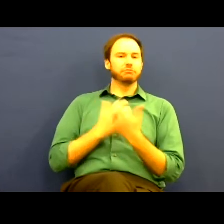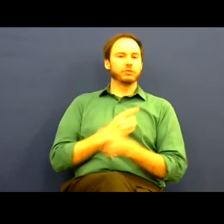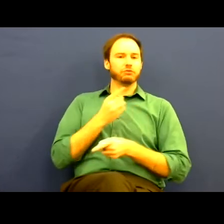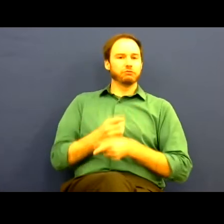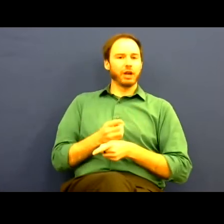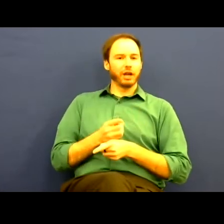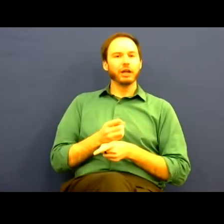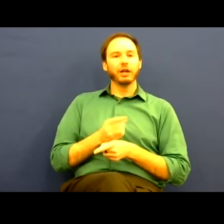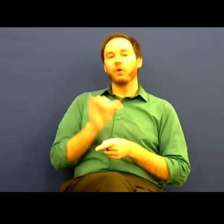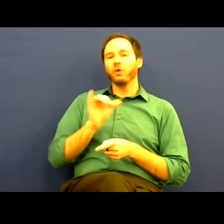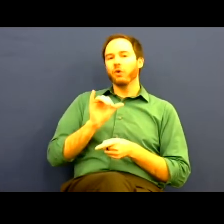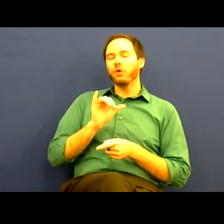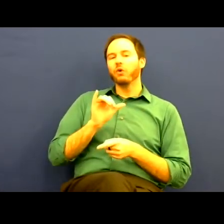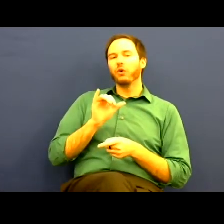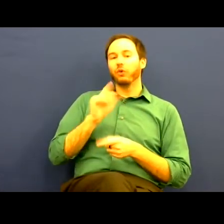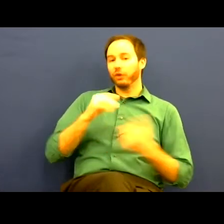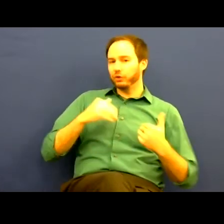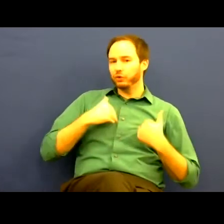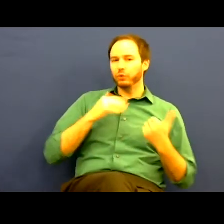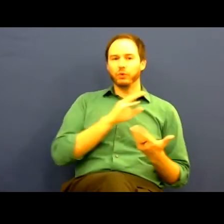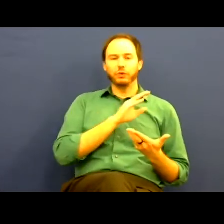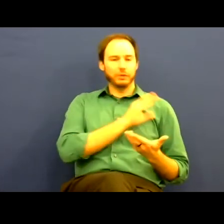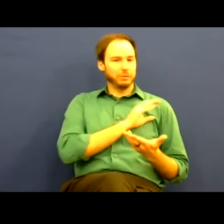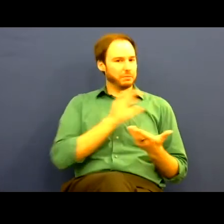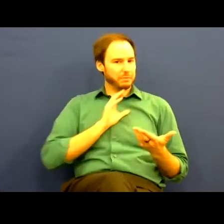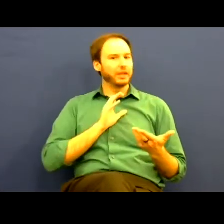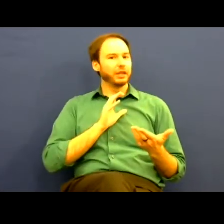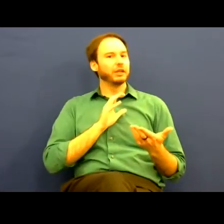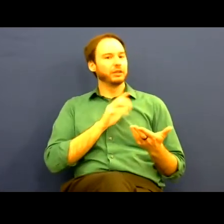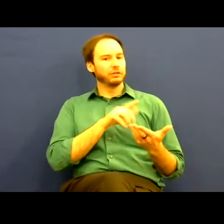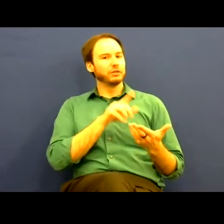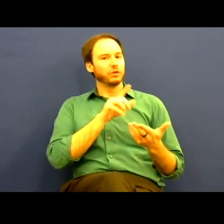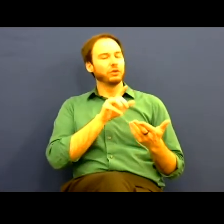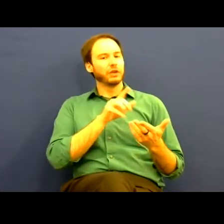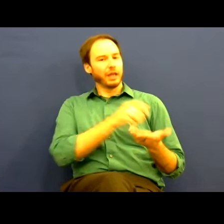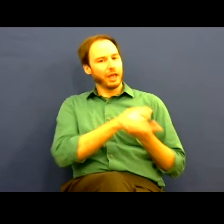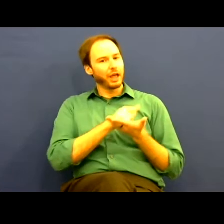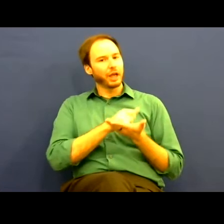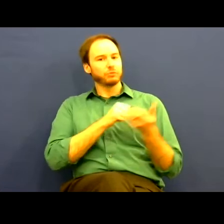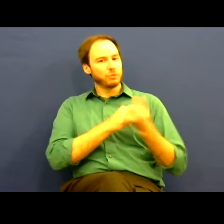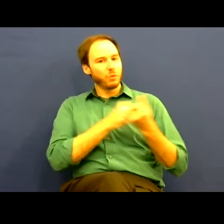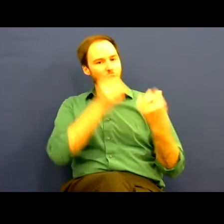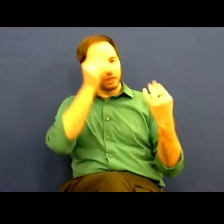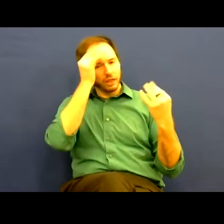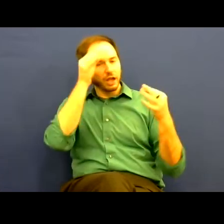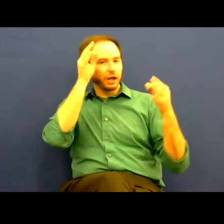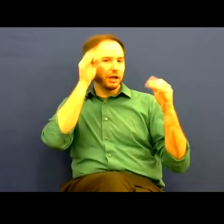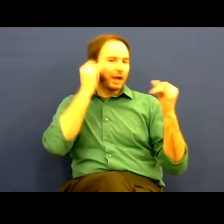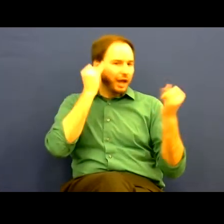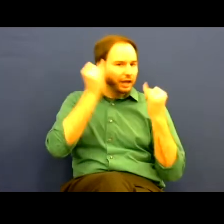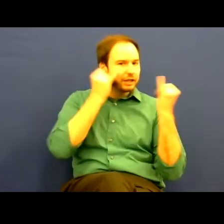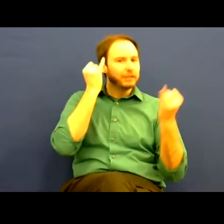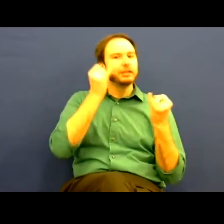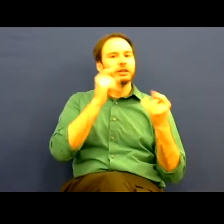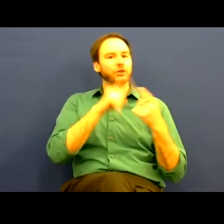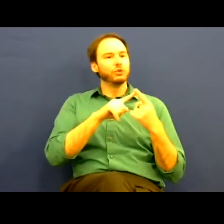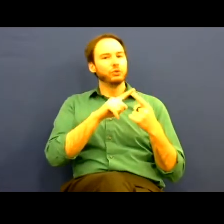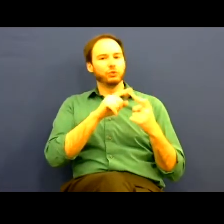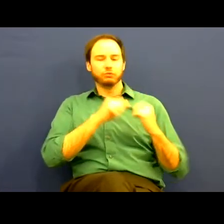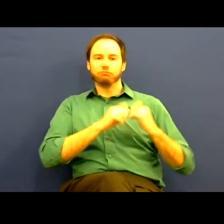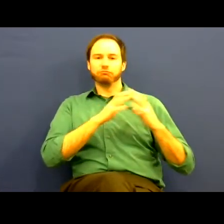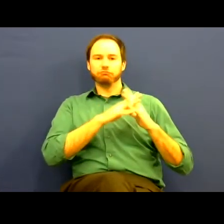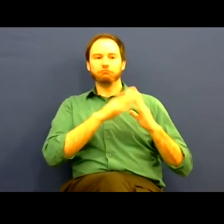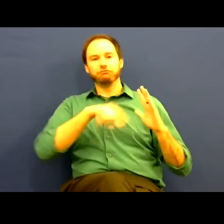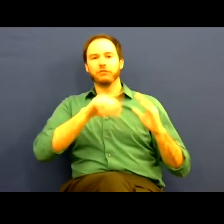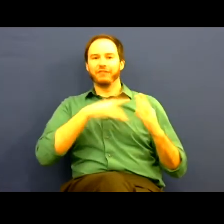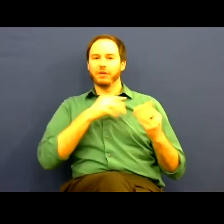But I know also the youth committee has put a lot of thought into helping to create a more welcoming